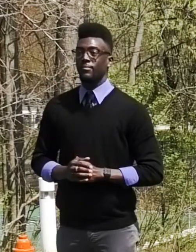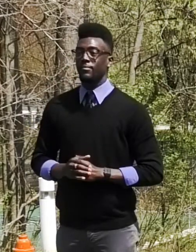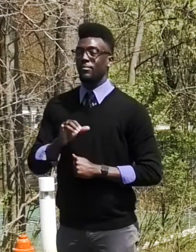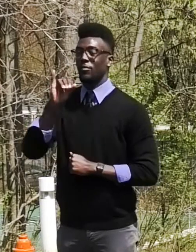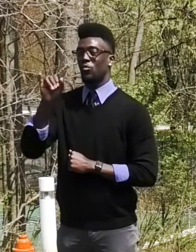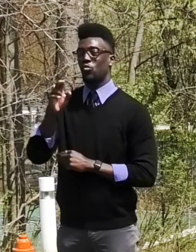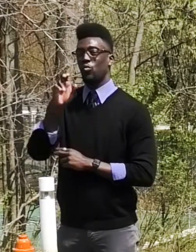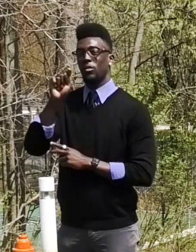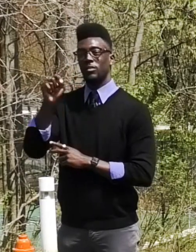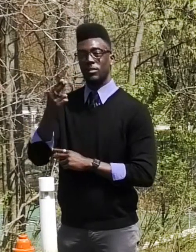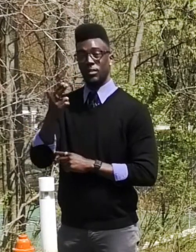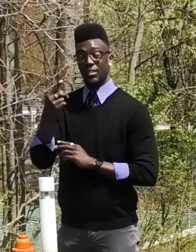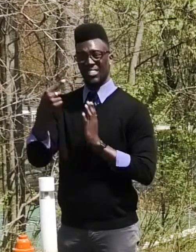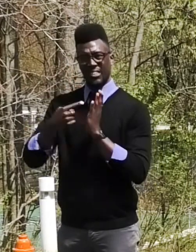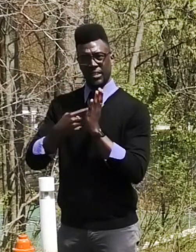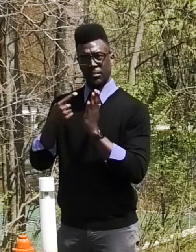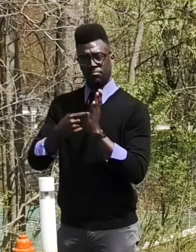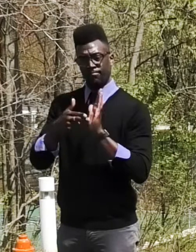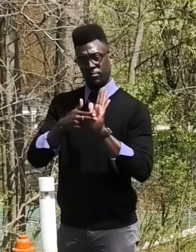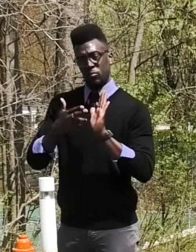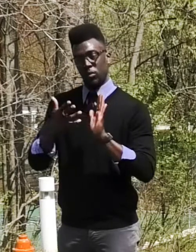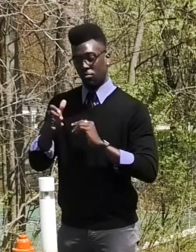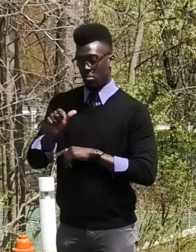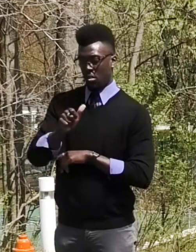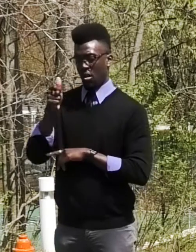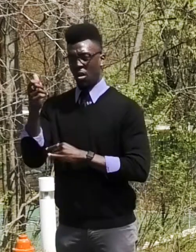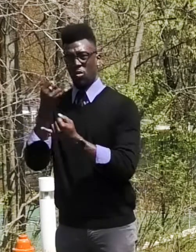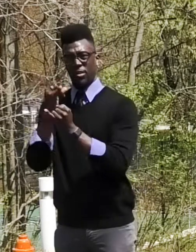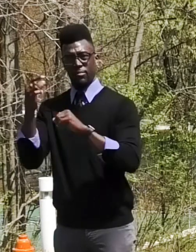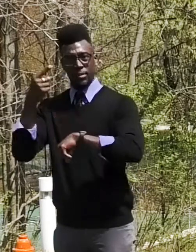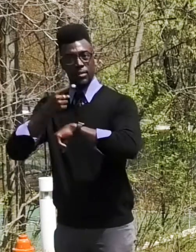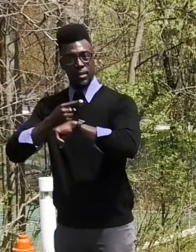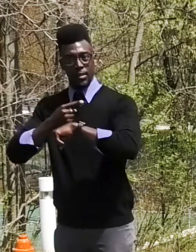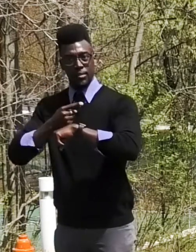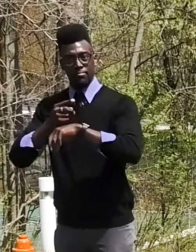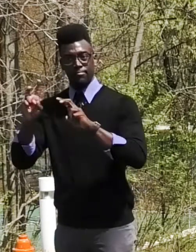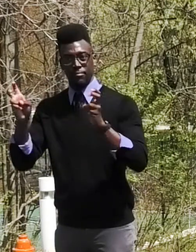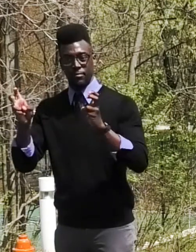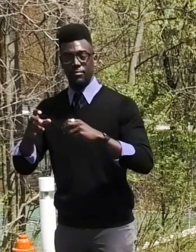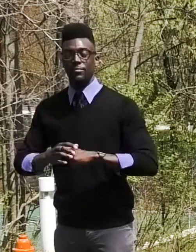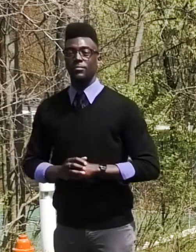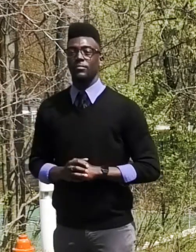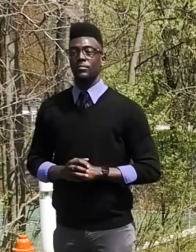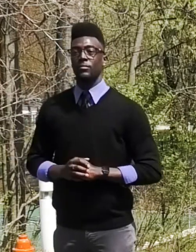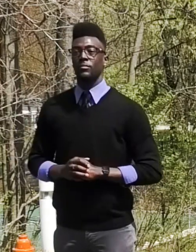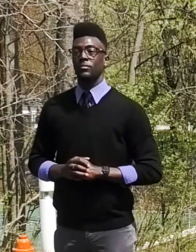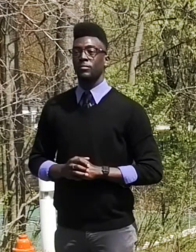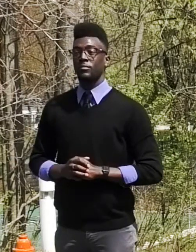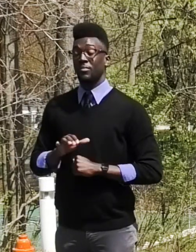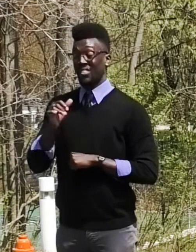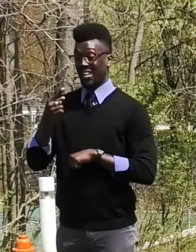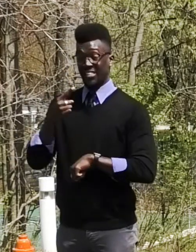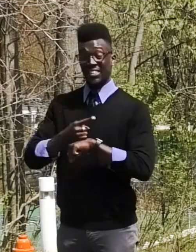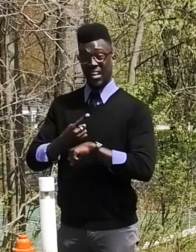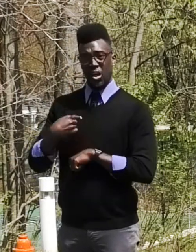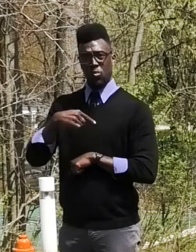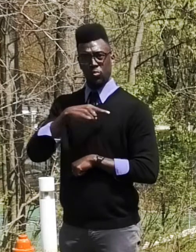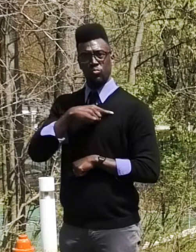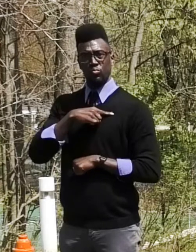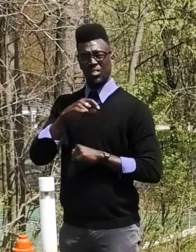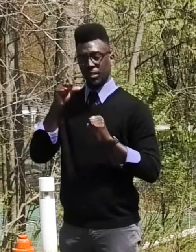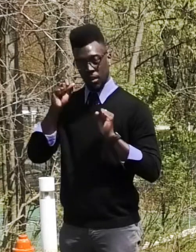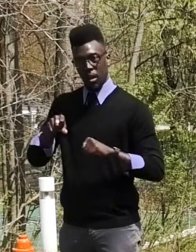Juneteenth is sometimes referred to as the other Independence Day. And it is a day that we can and